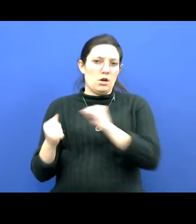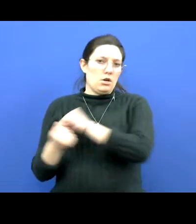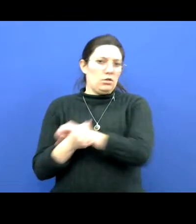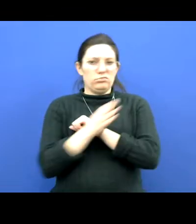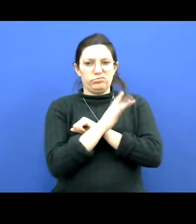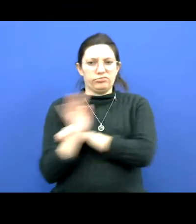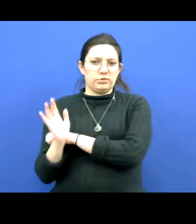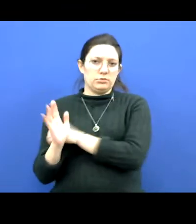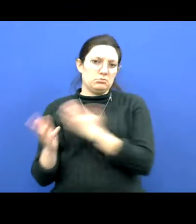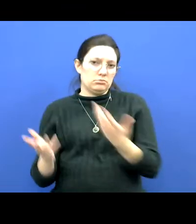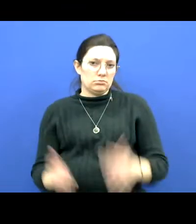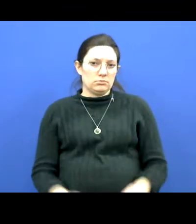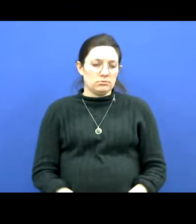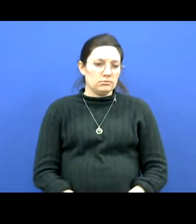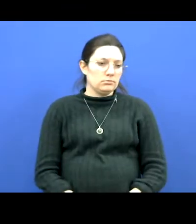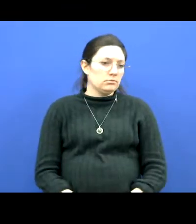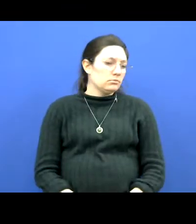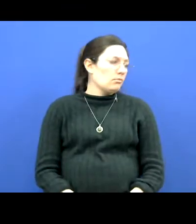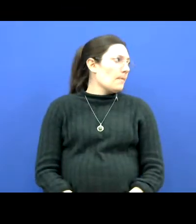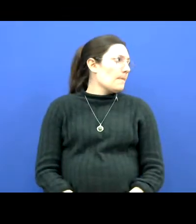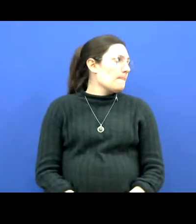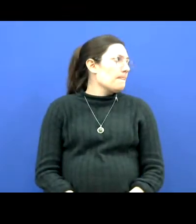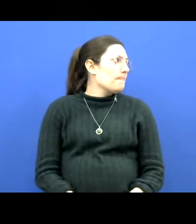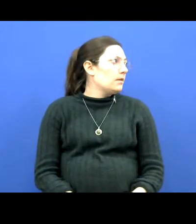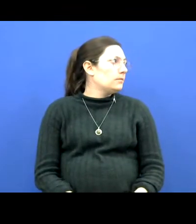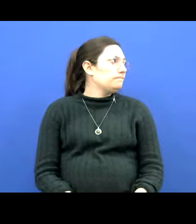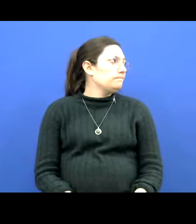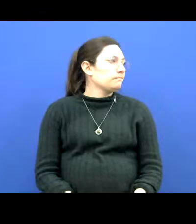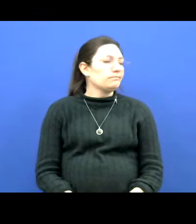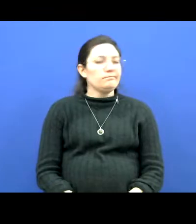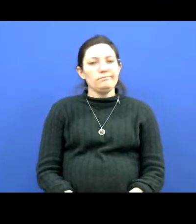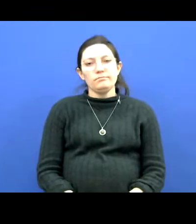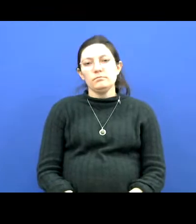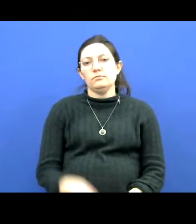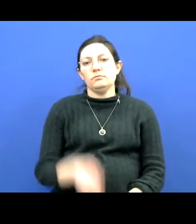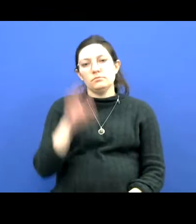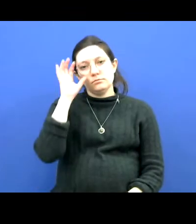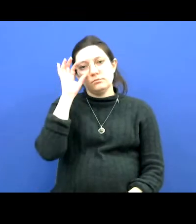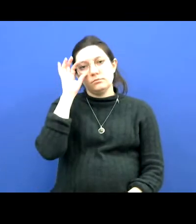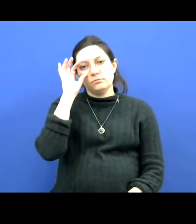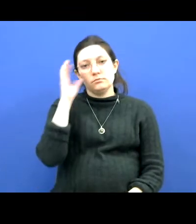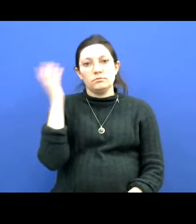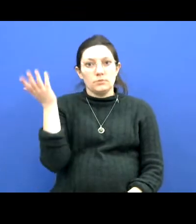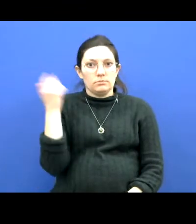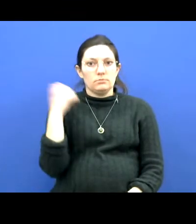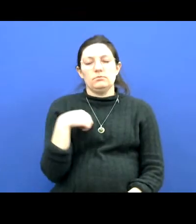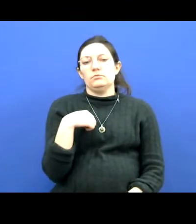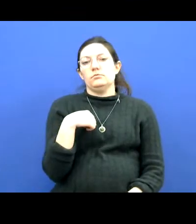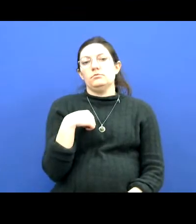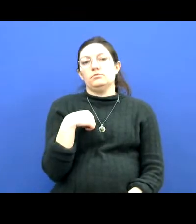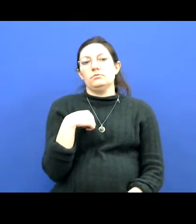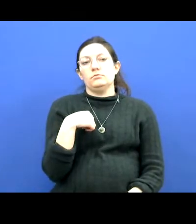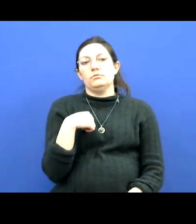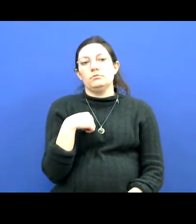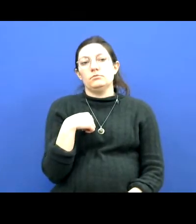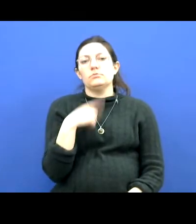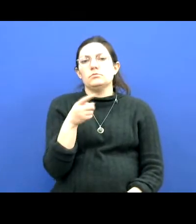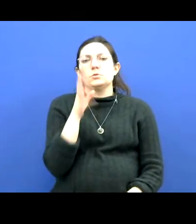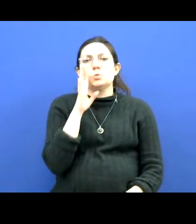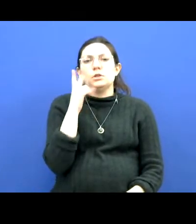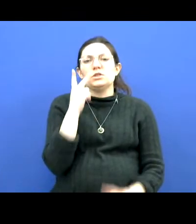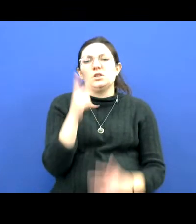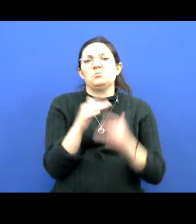house styles come into fashion and out of fashion. And so you'll see a